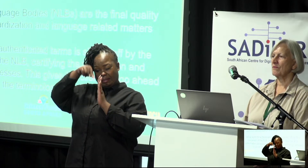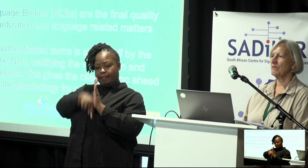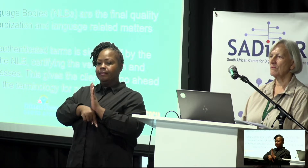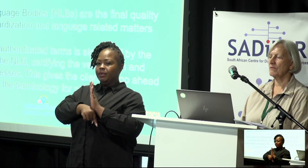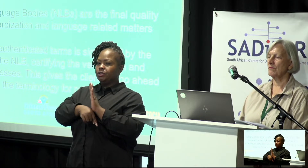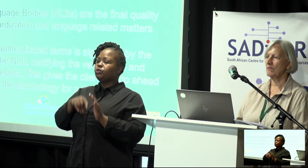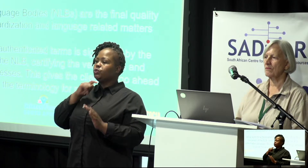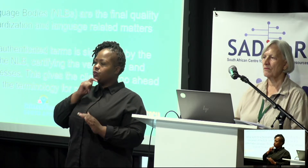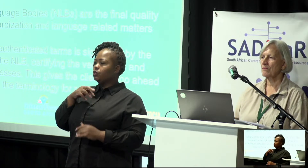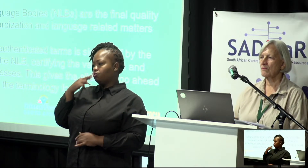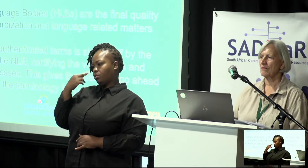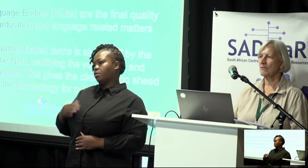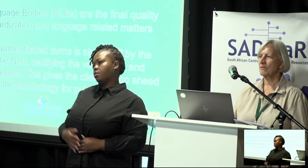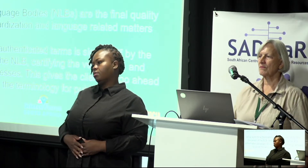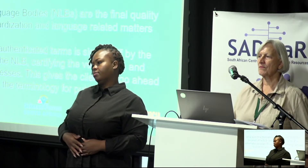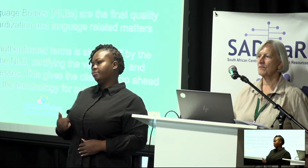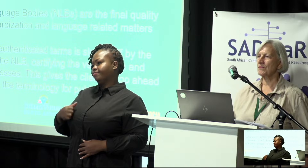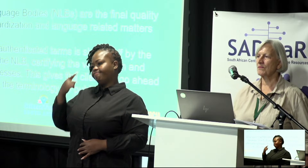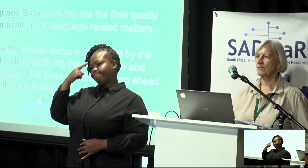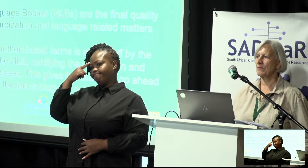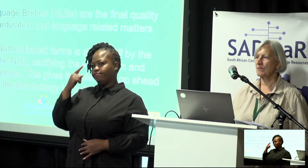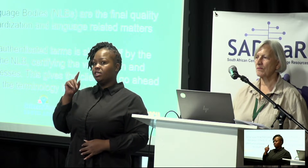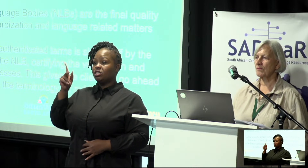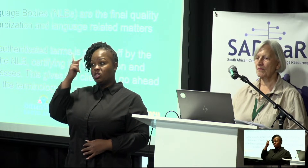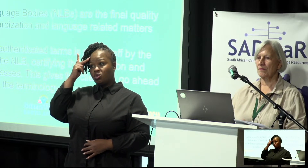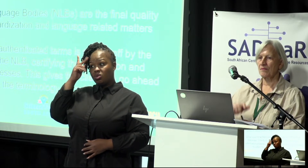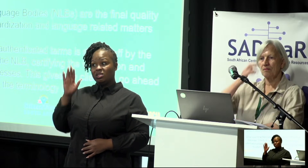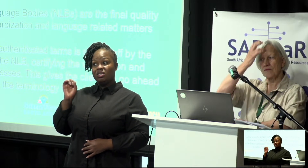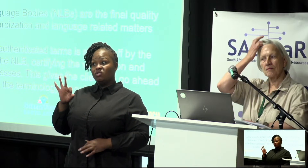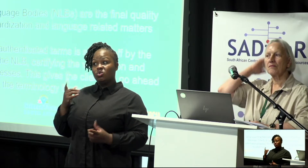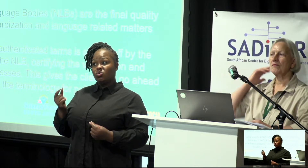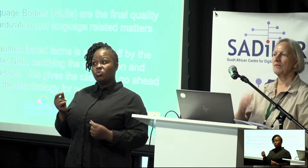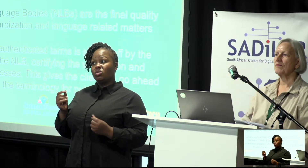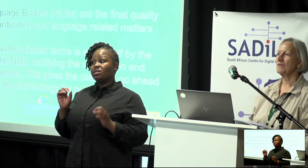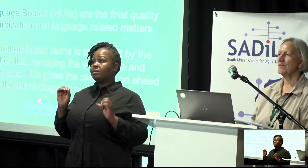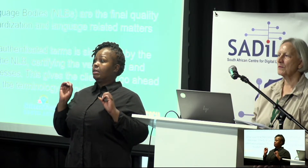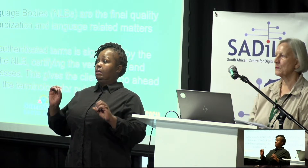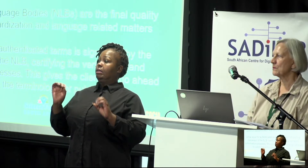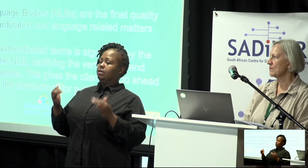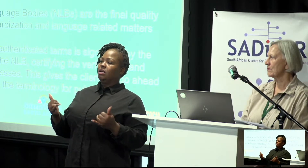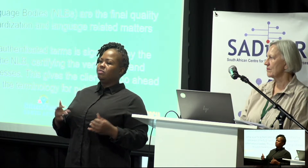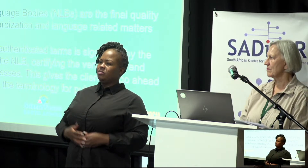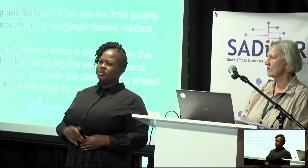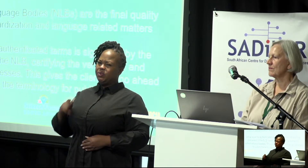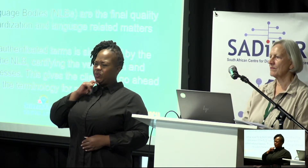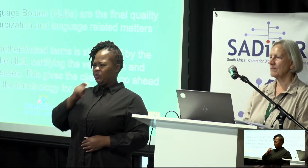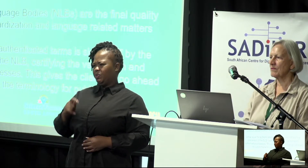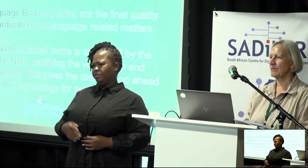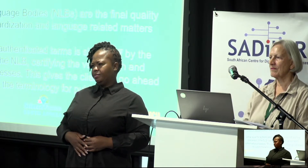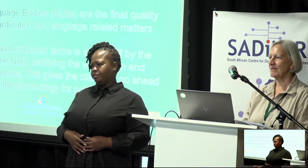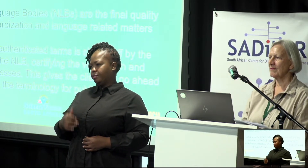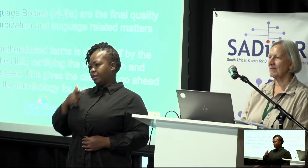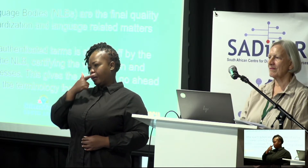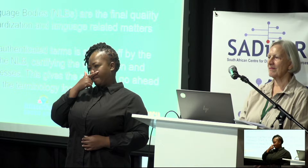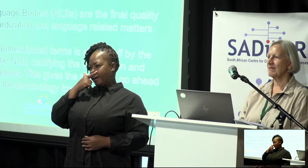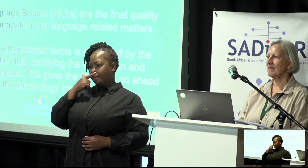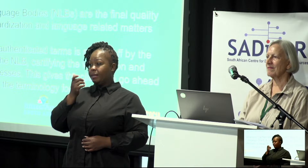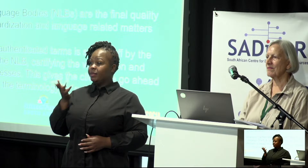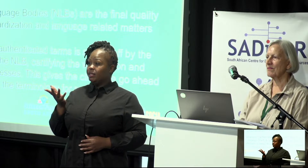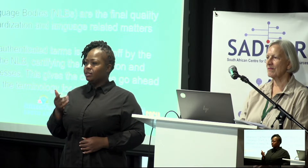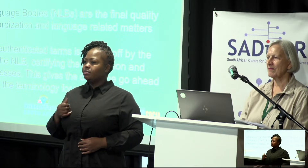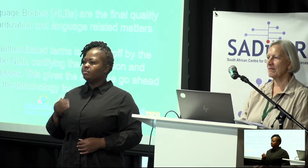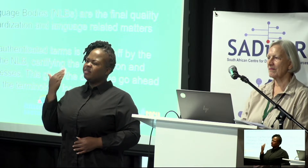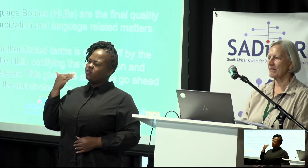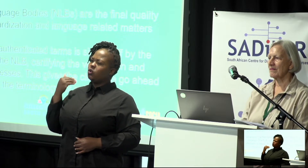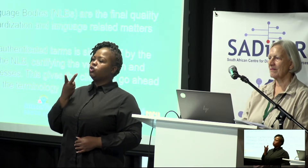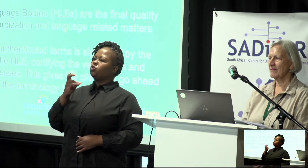real. And I think that knowledge, if we don't do something now, we said this, sorry, I'm going to give we said